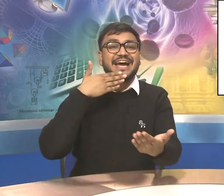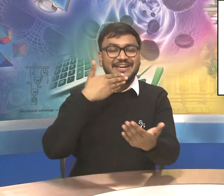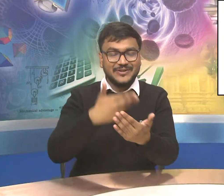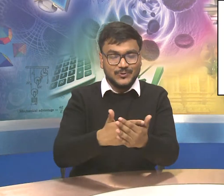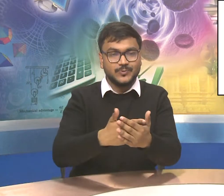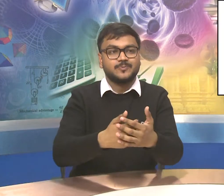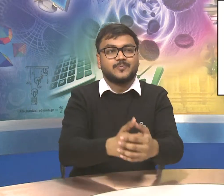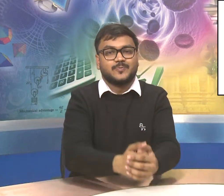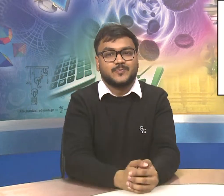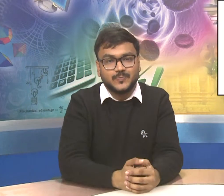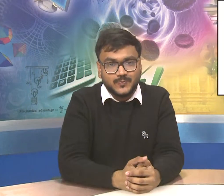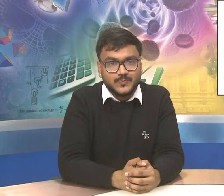Thank you.